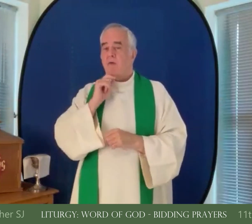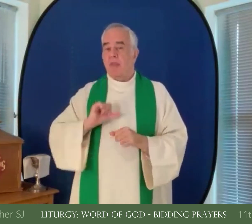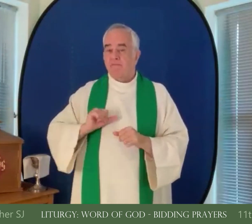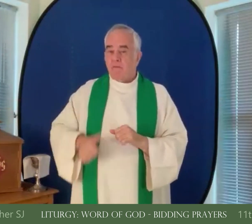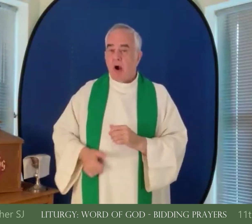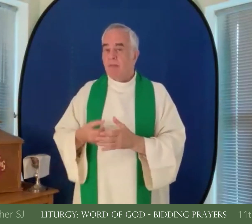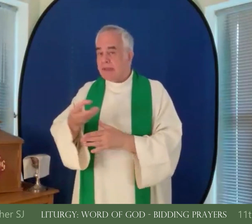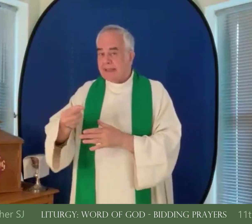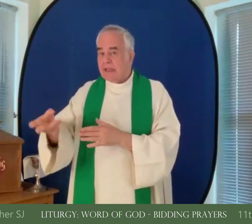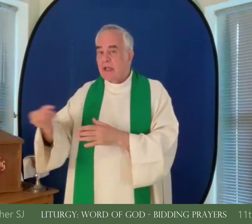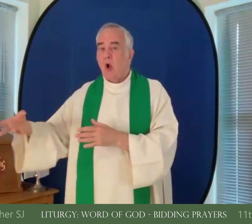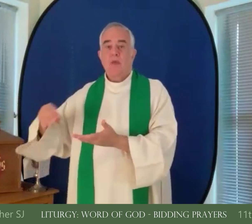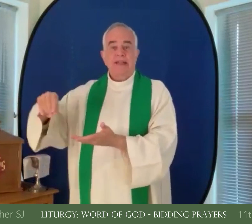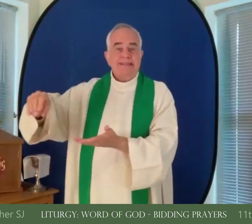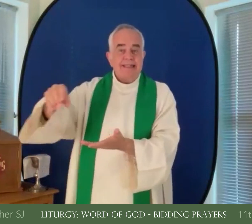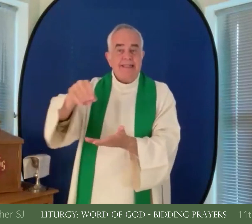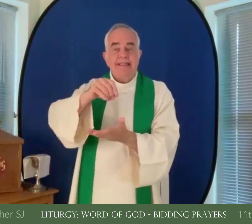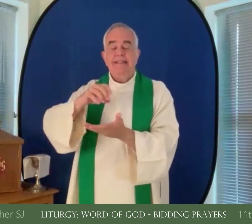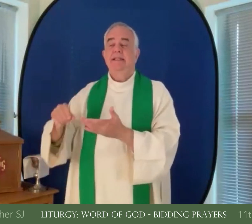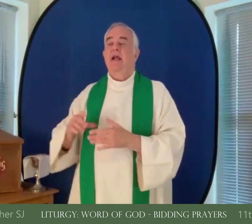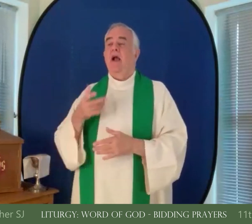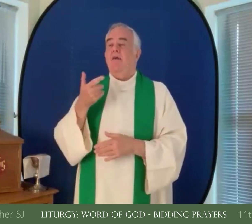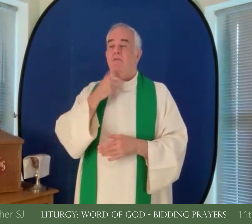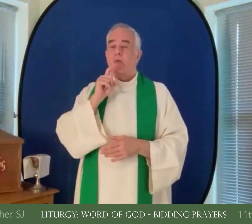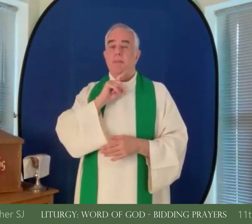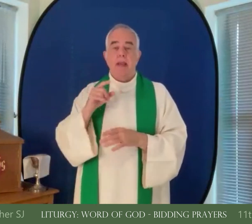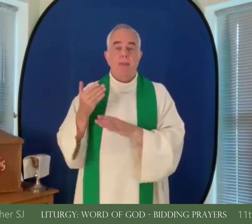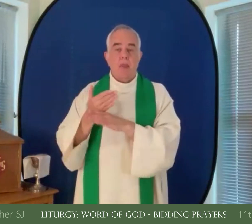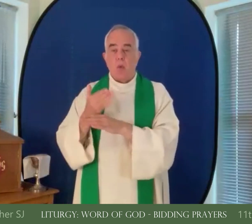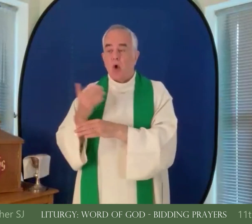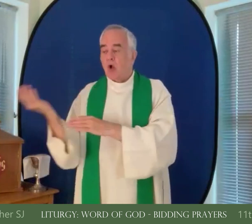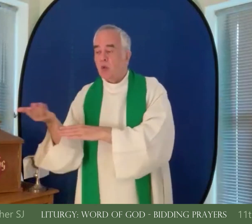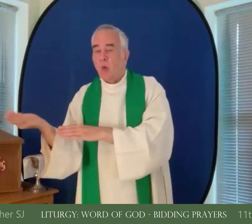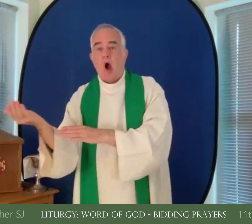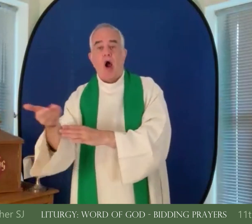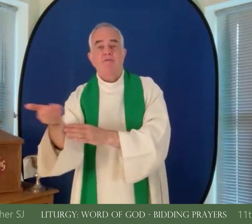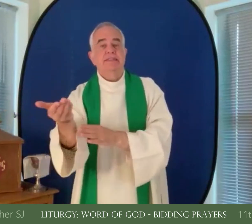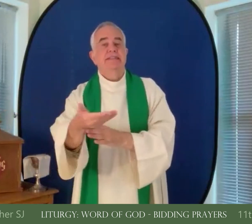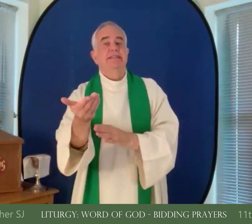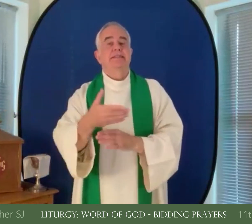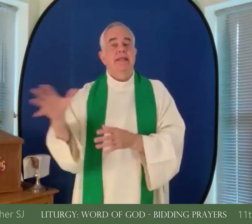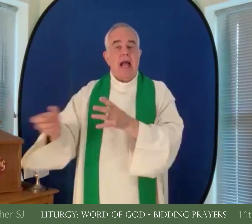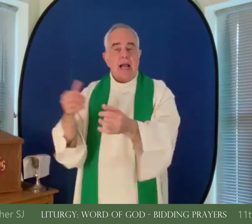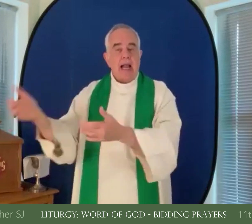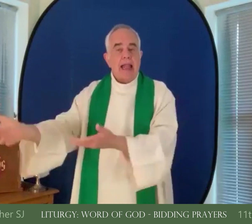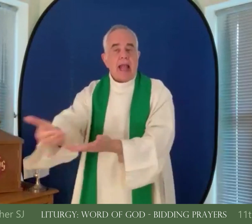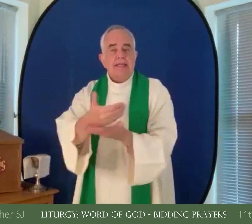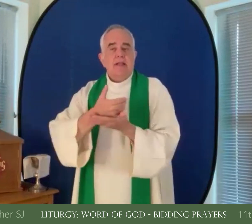for the farmers that go the seas, for the people that work to harvest and collect